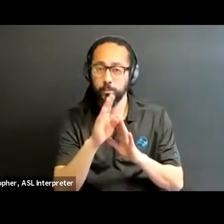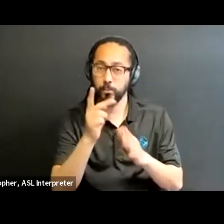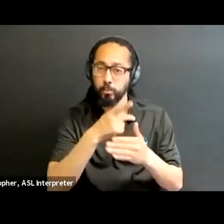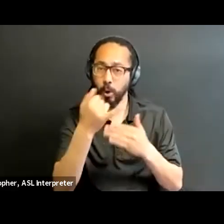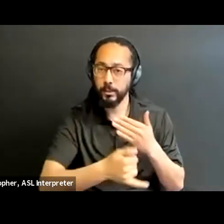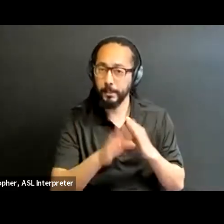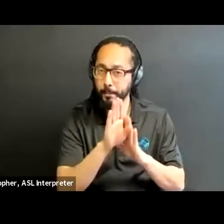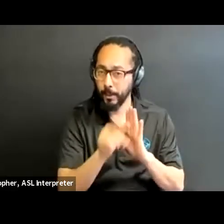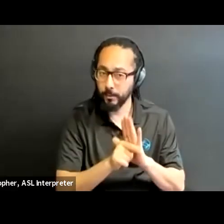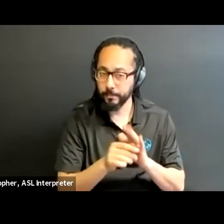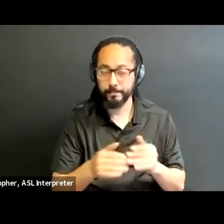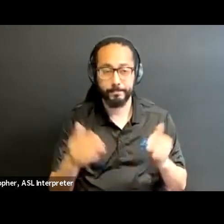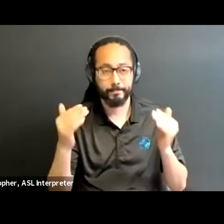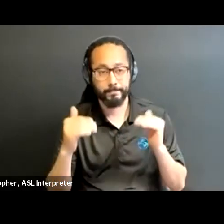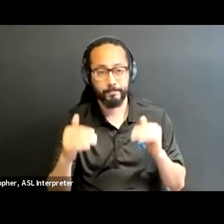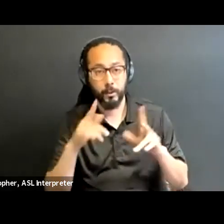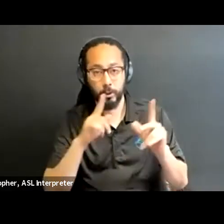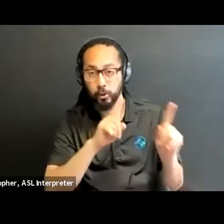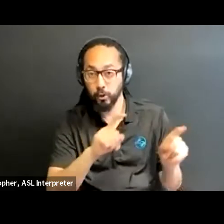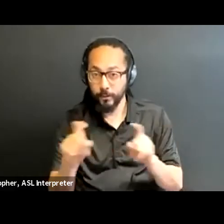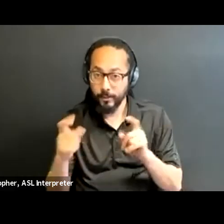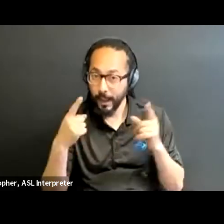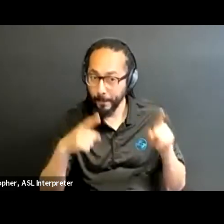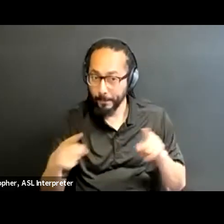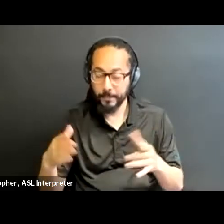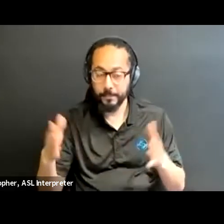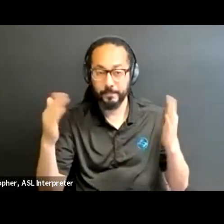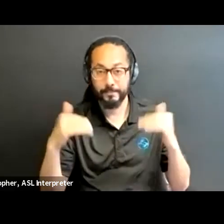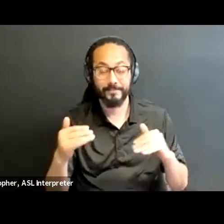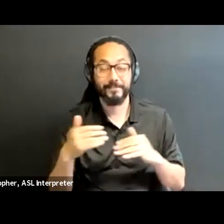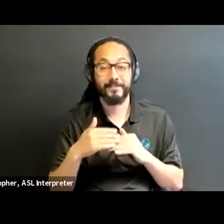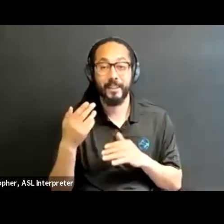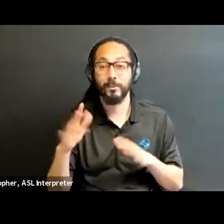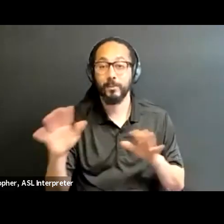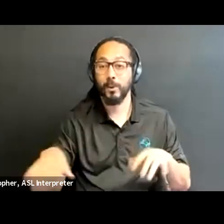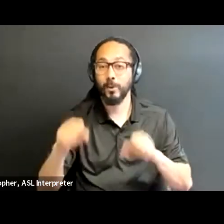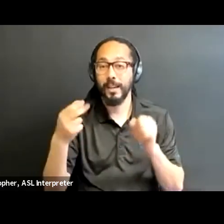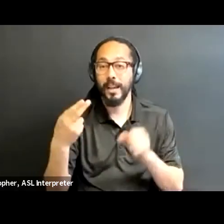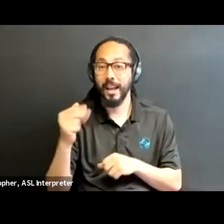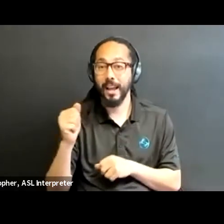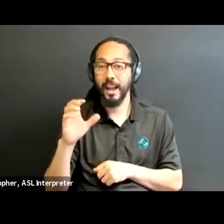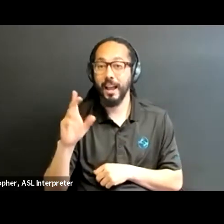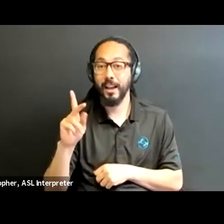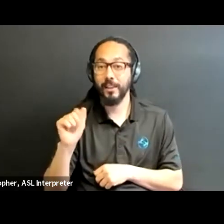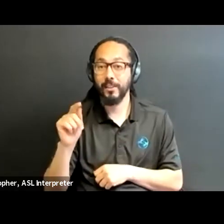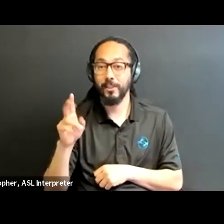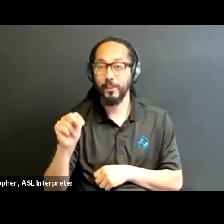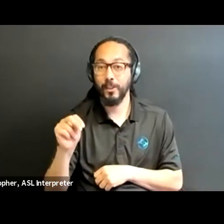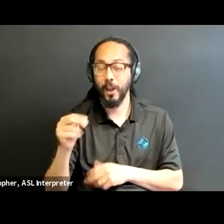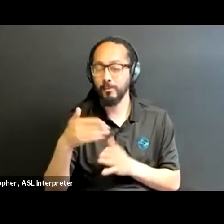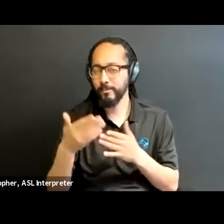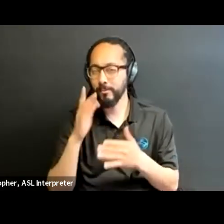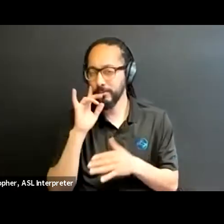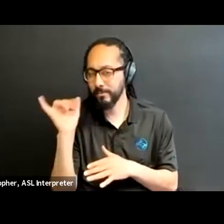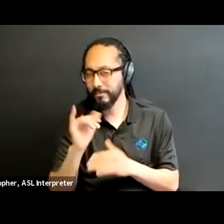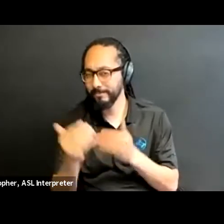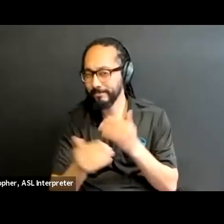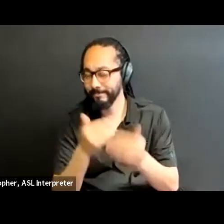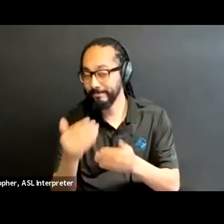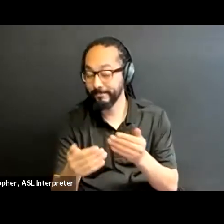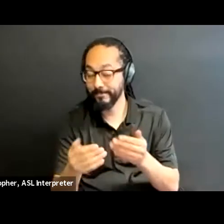our hackathon. We'll be speaking about the next steps. And then towards the end of today's session, after our